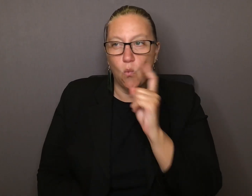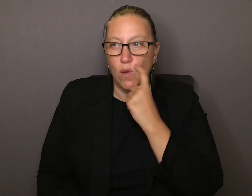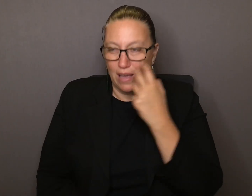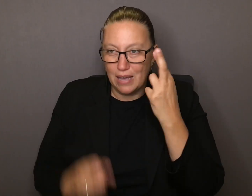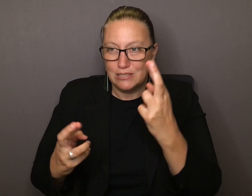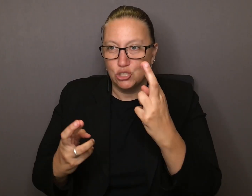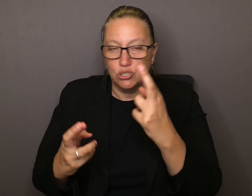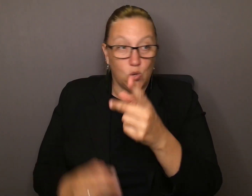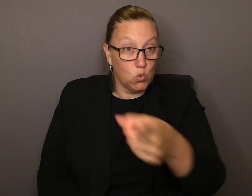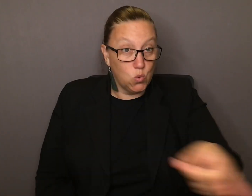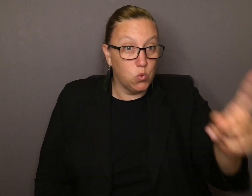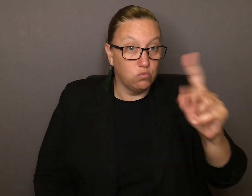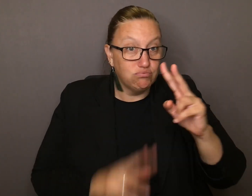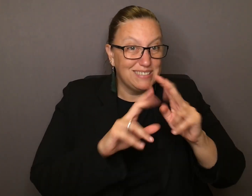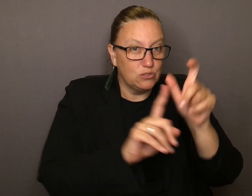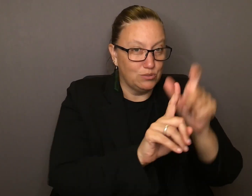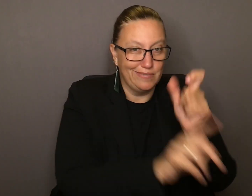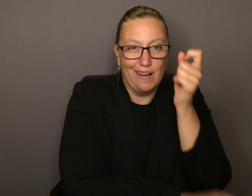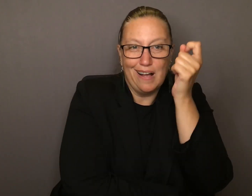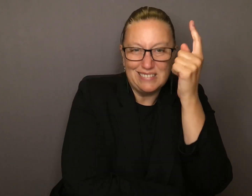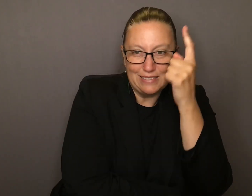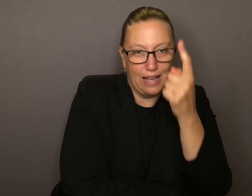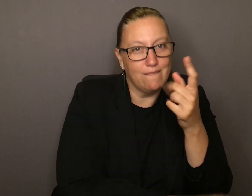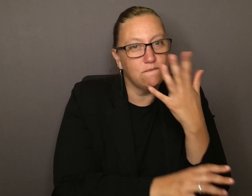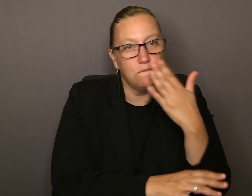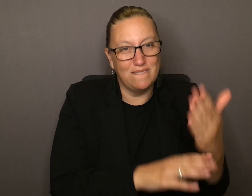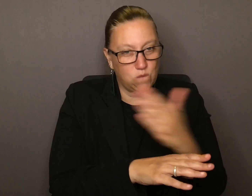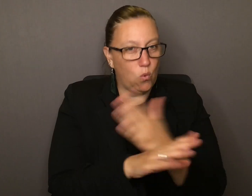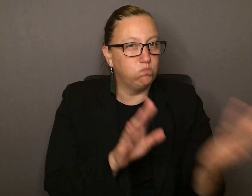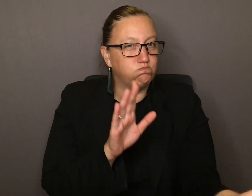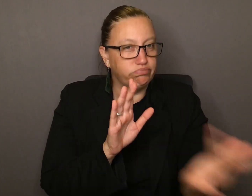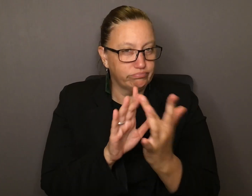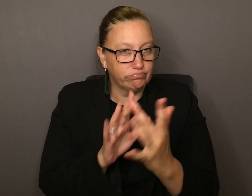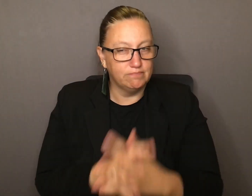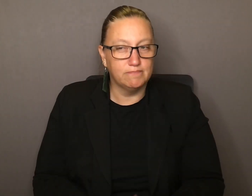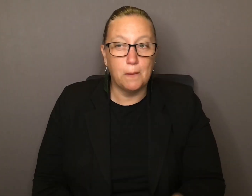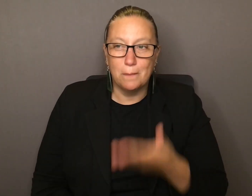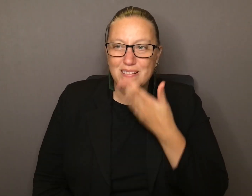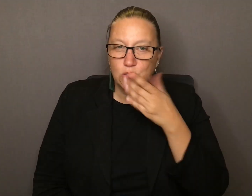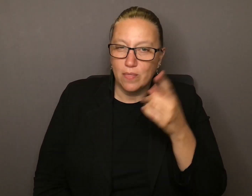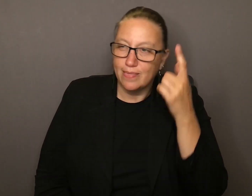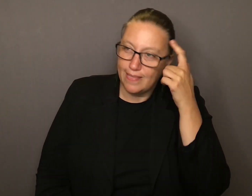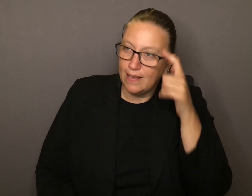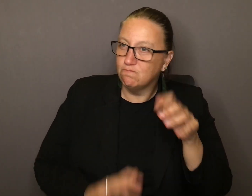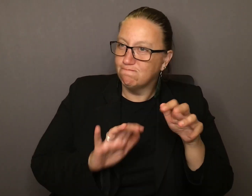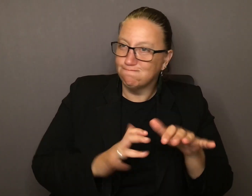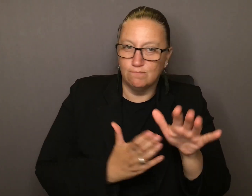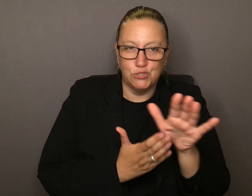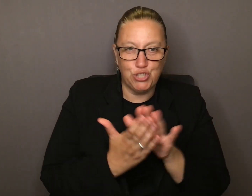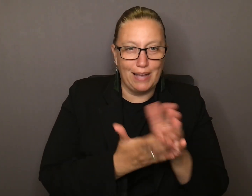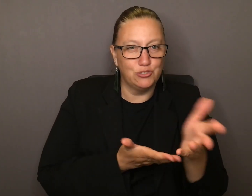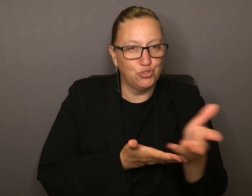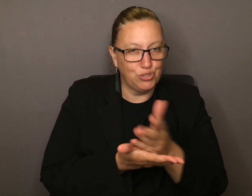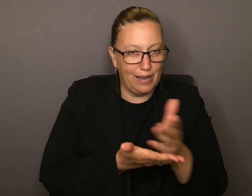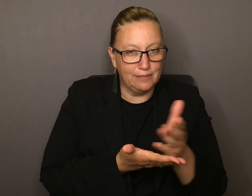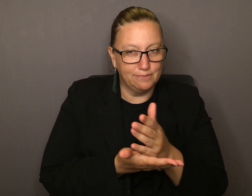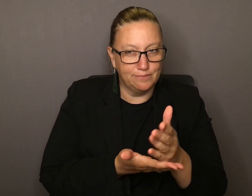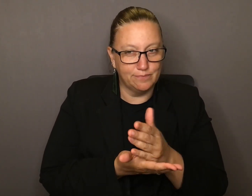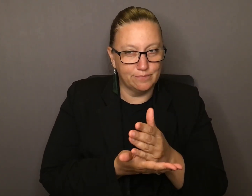Please feel free to share reflections or questions in the chat as we go. We are keeping an eye out, and Sue, my outrageously